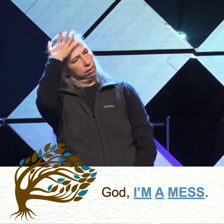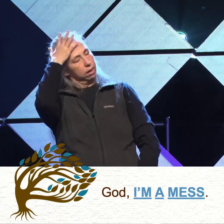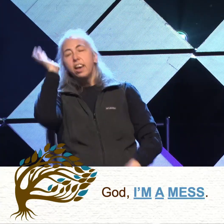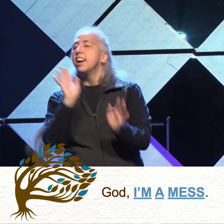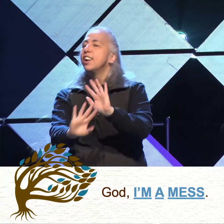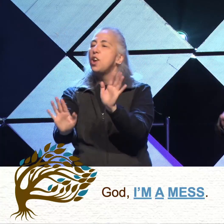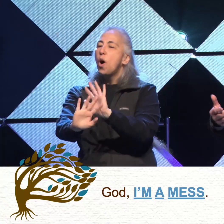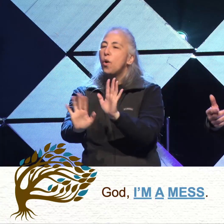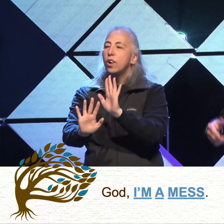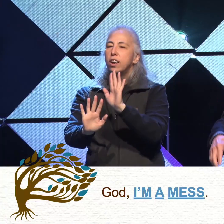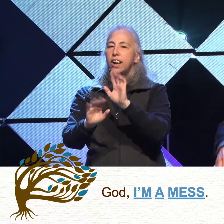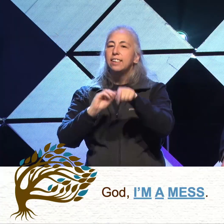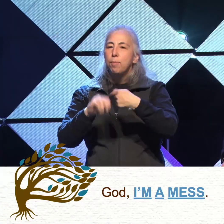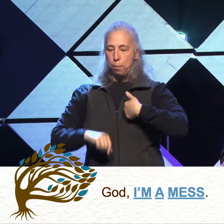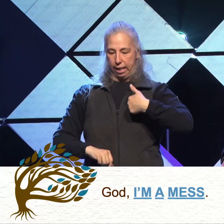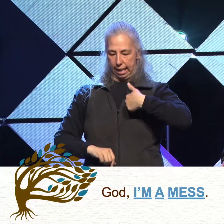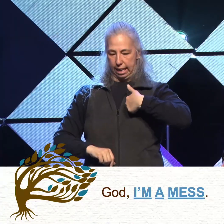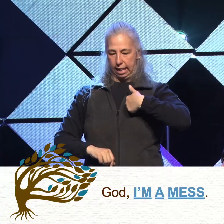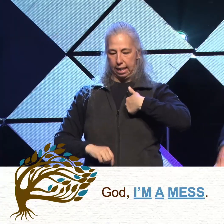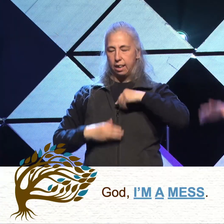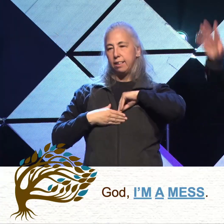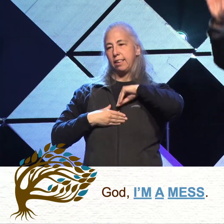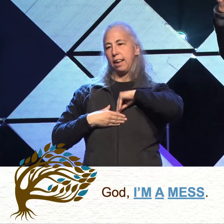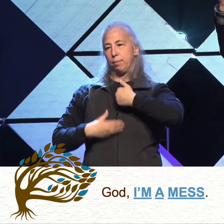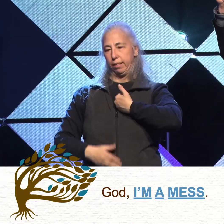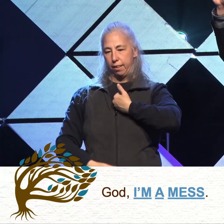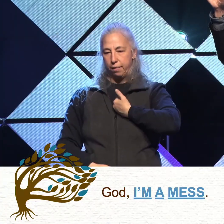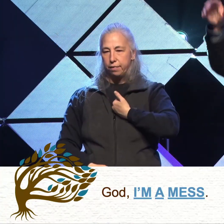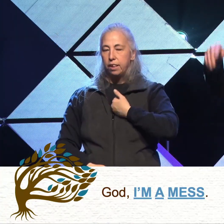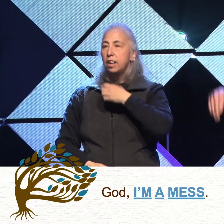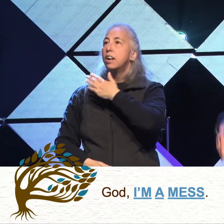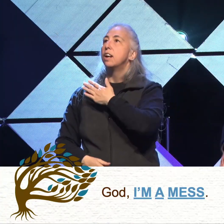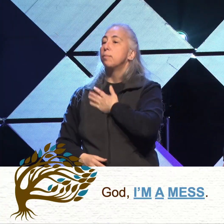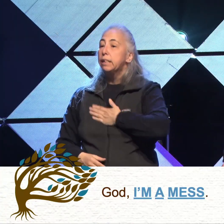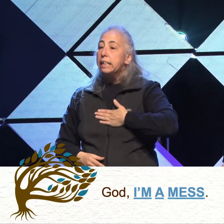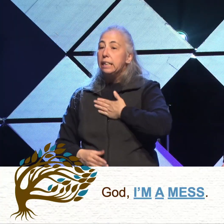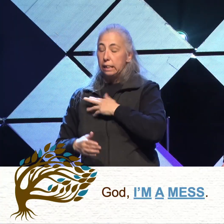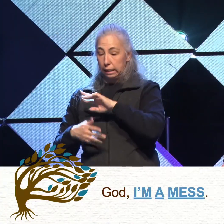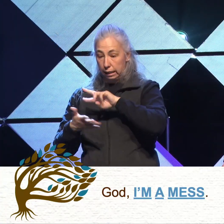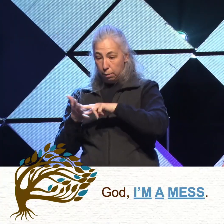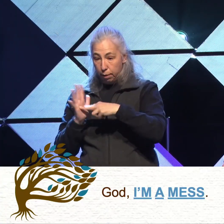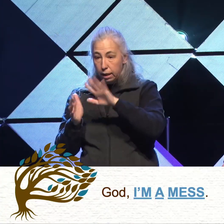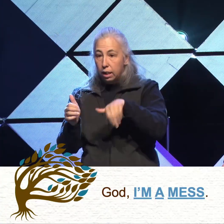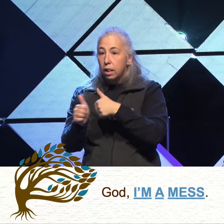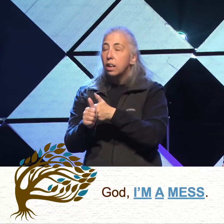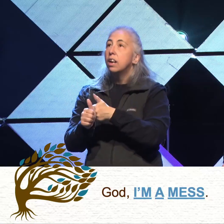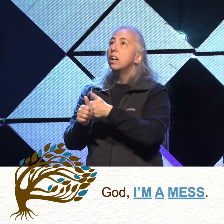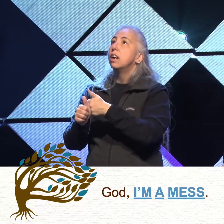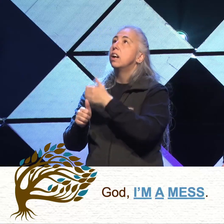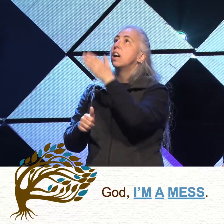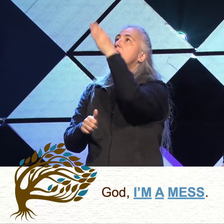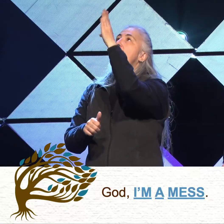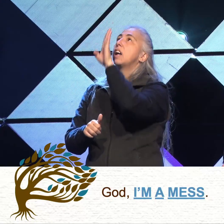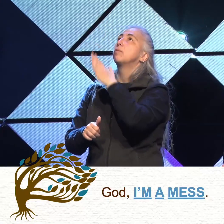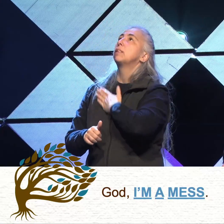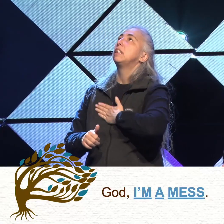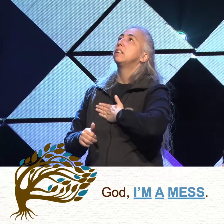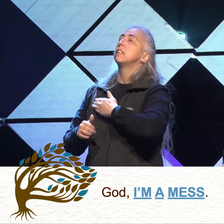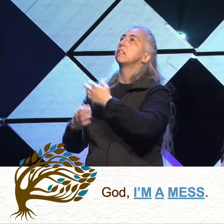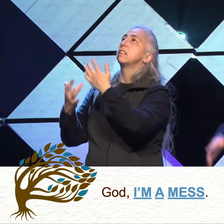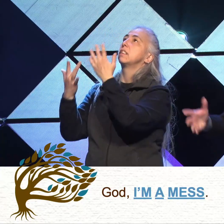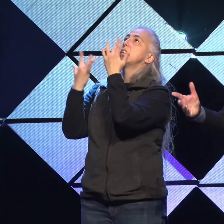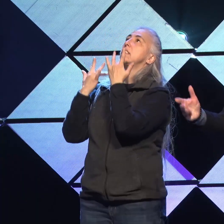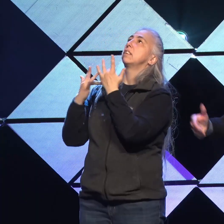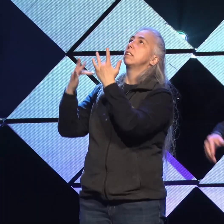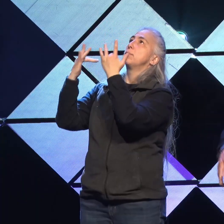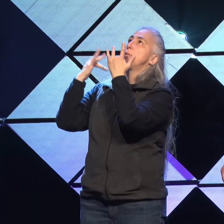is about me. Have mercy on me, God, is what we're saying. I need help. Have mercy on me.